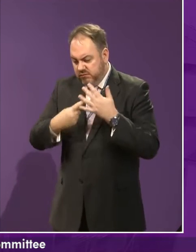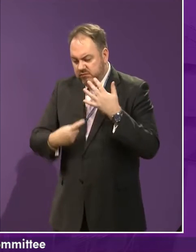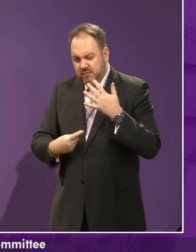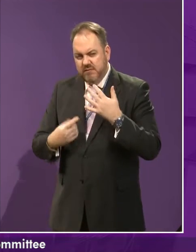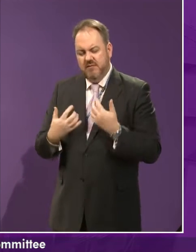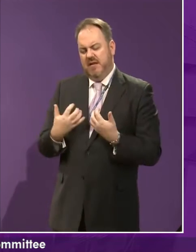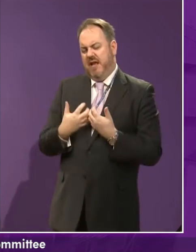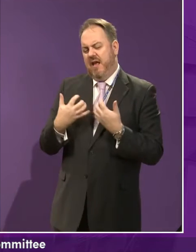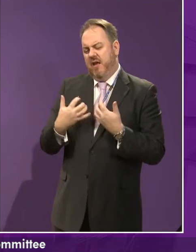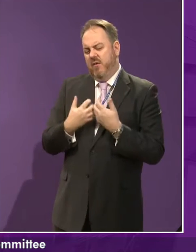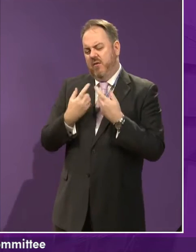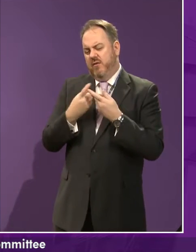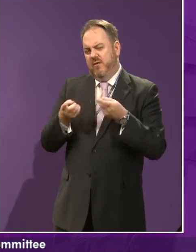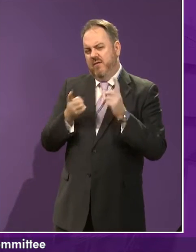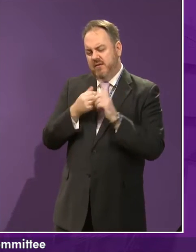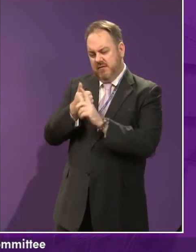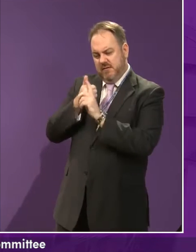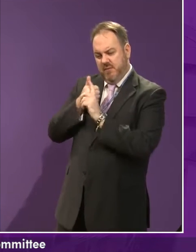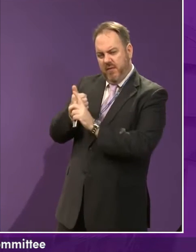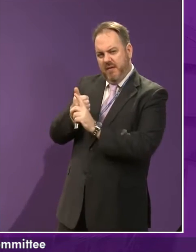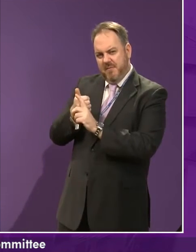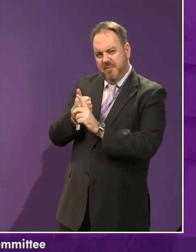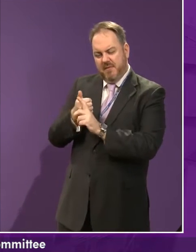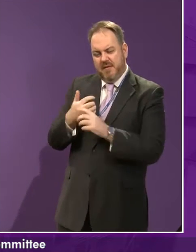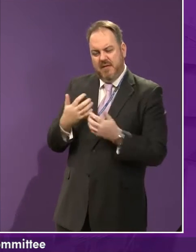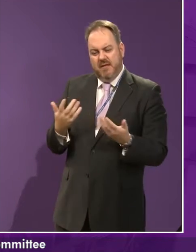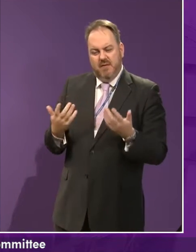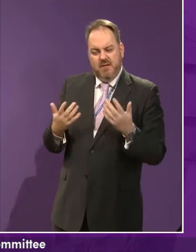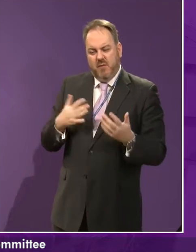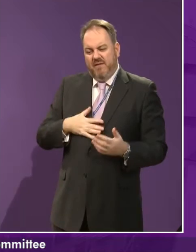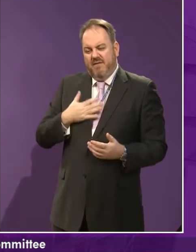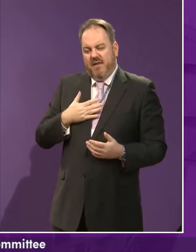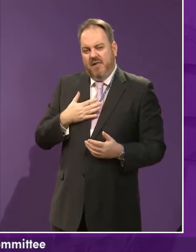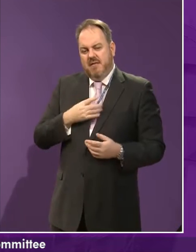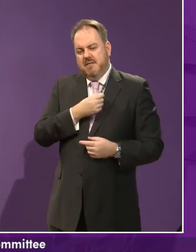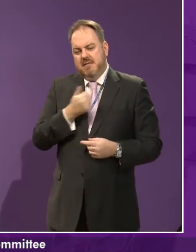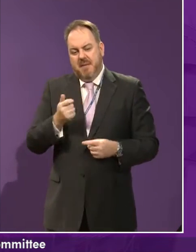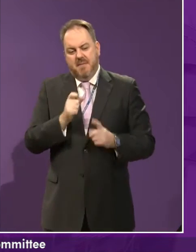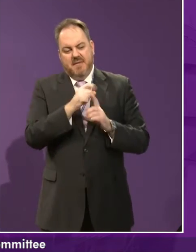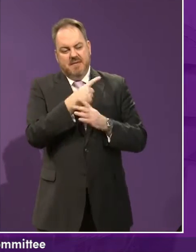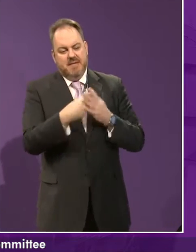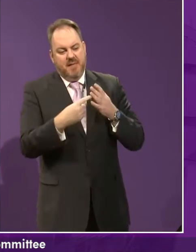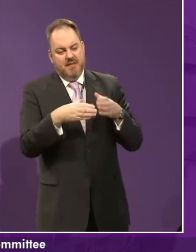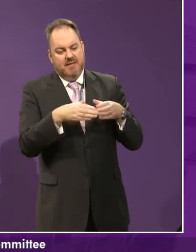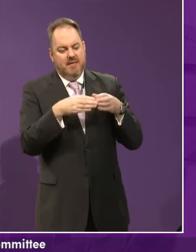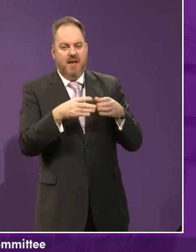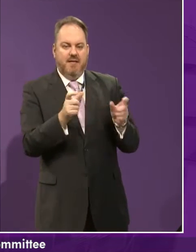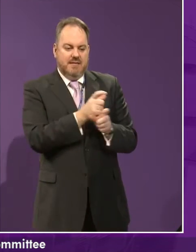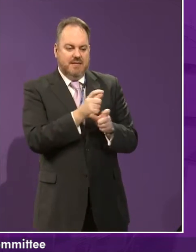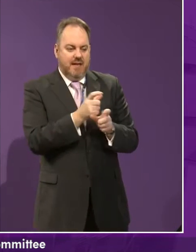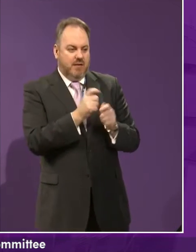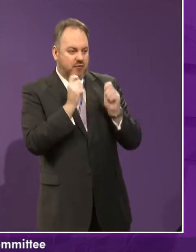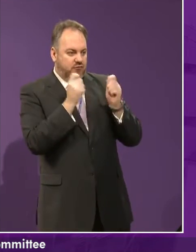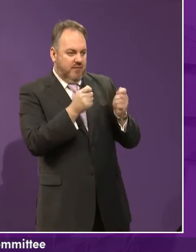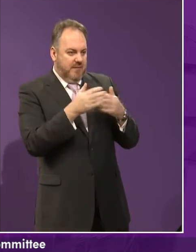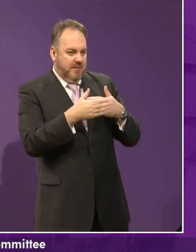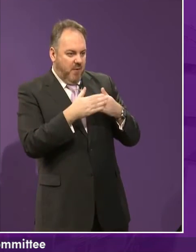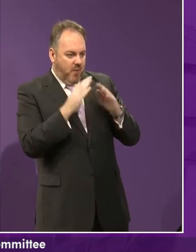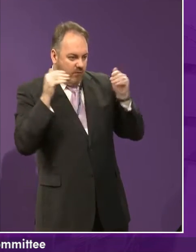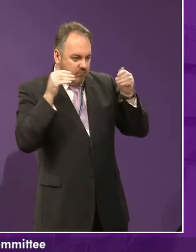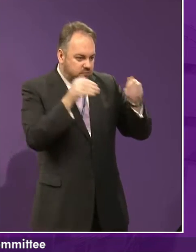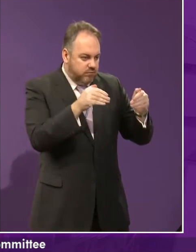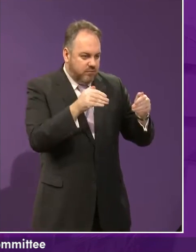schools of your universities, is there a hierarchy of disability? And you were nodding one way or the other. I'll jump